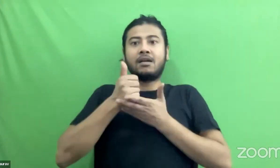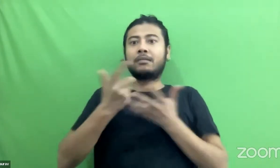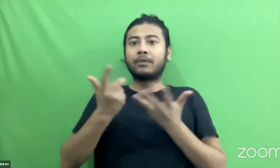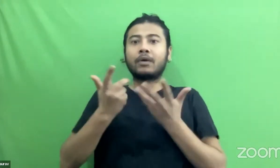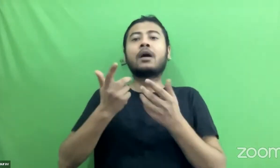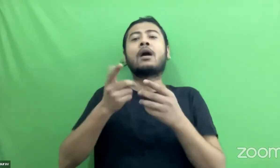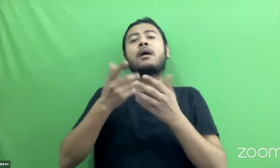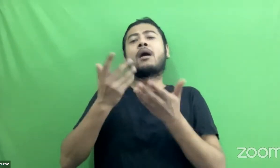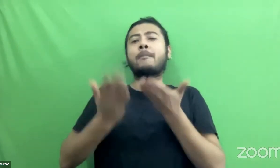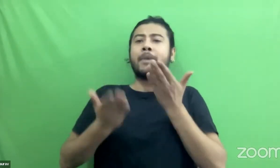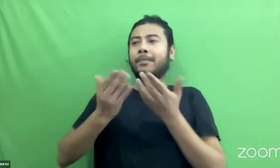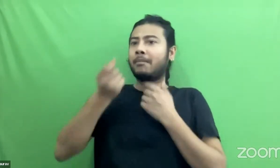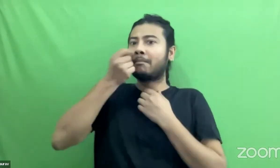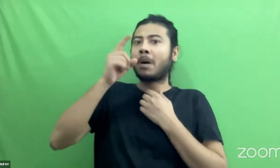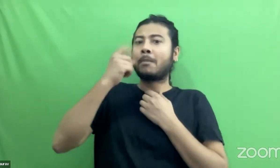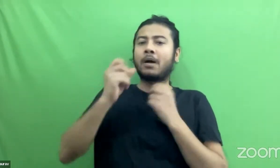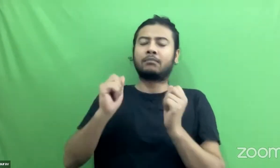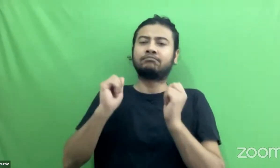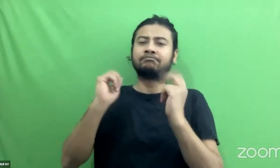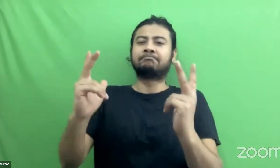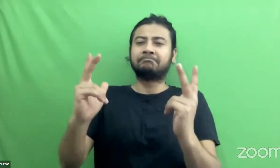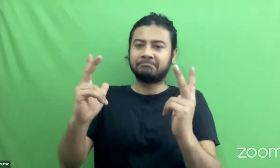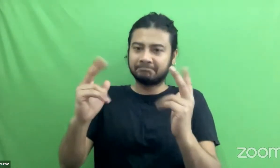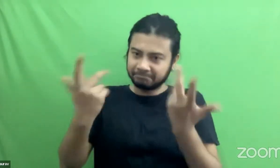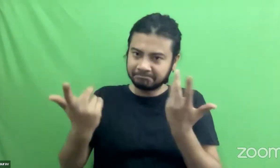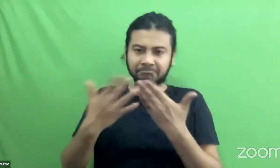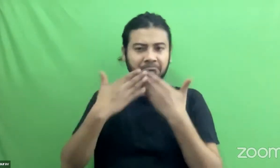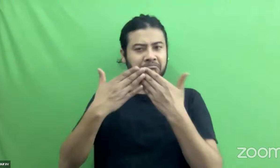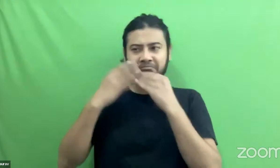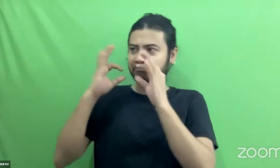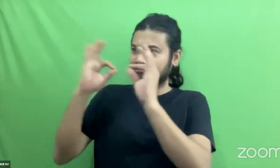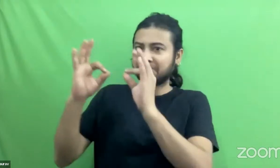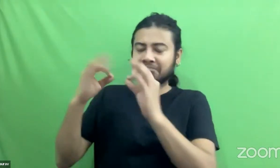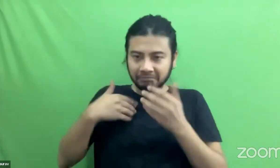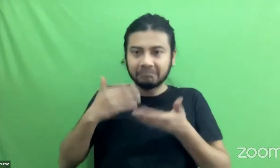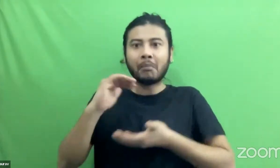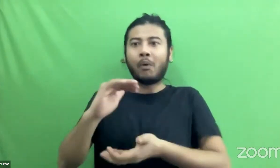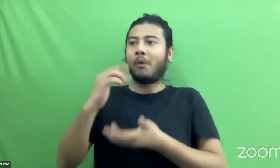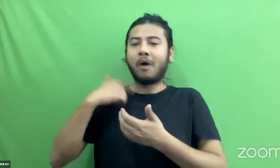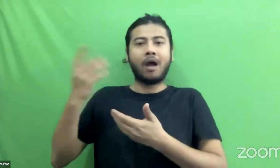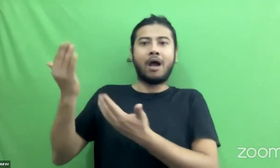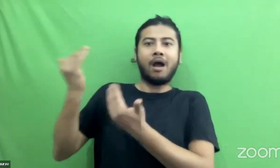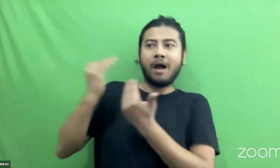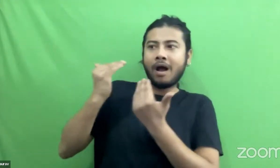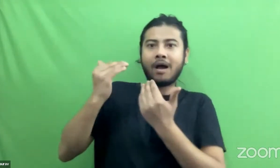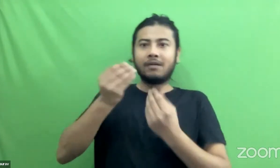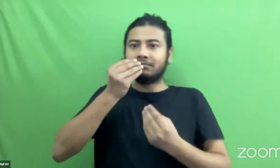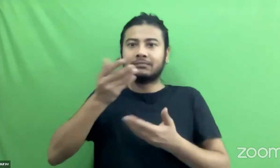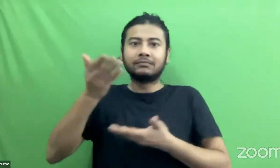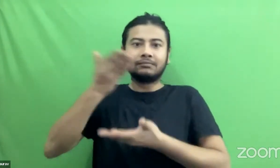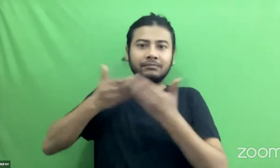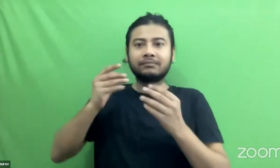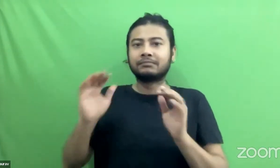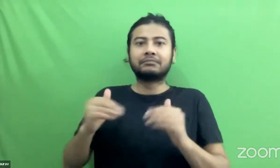born very poor. The people I meet, always I will meet wrong kind of people who will cheat me.